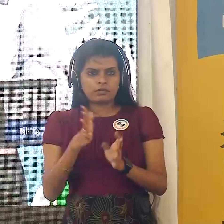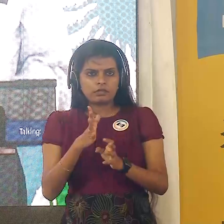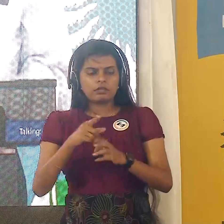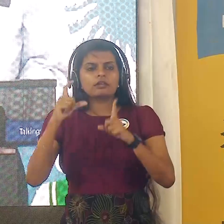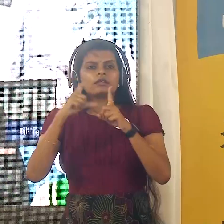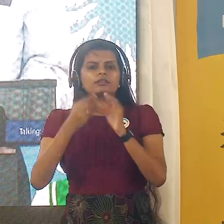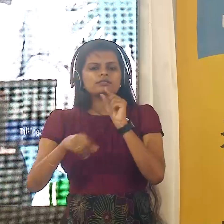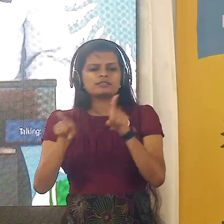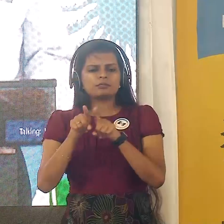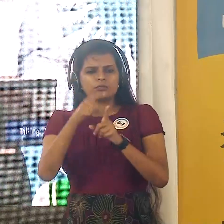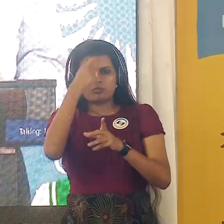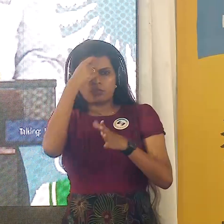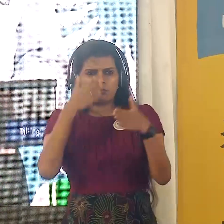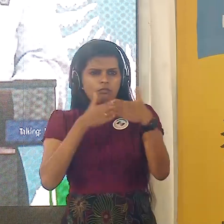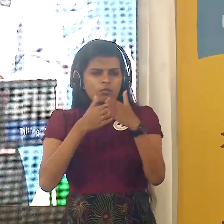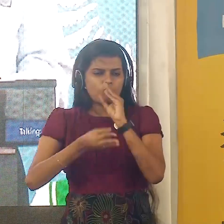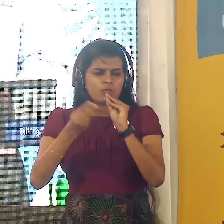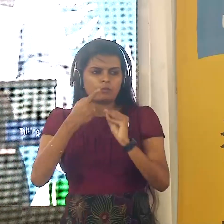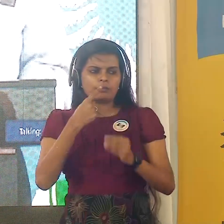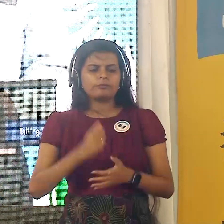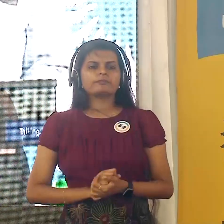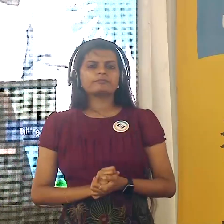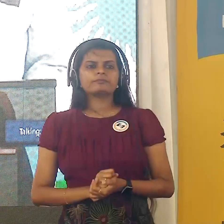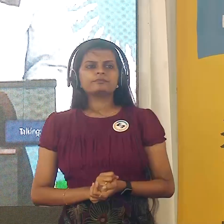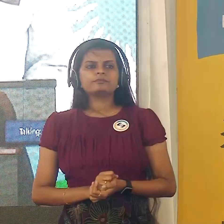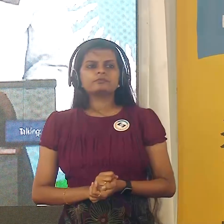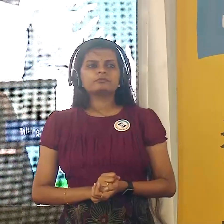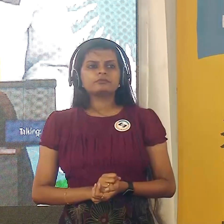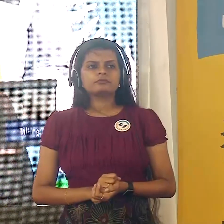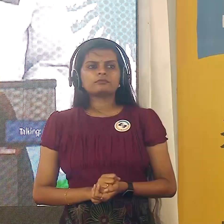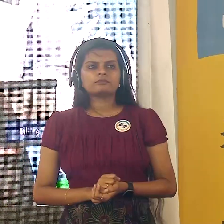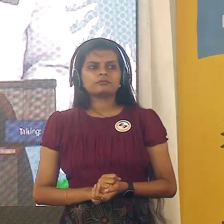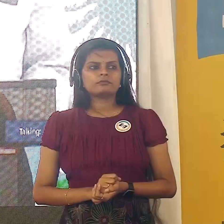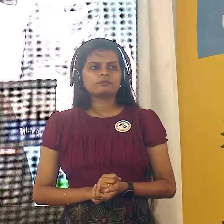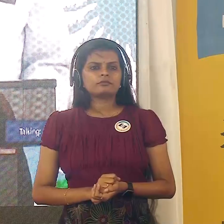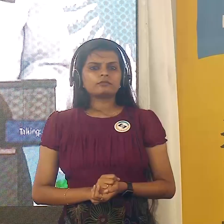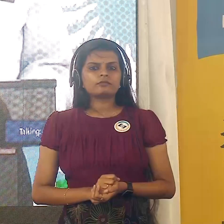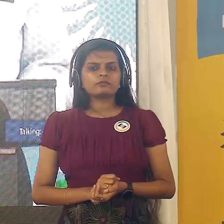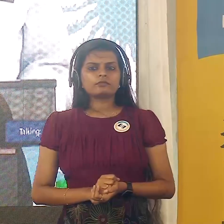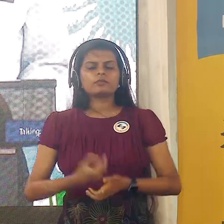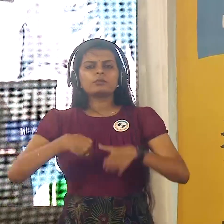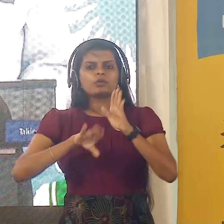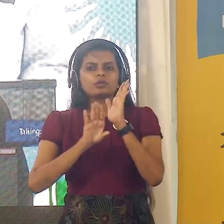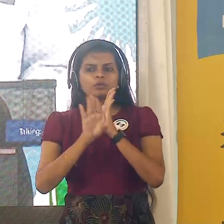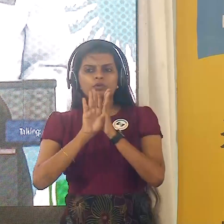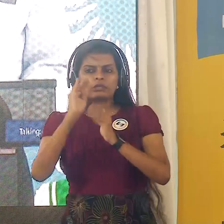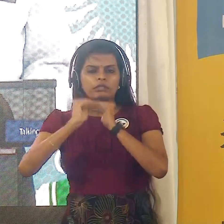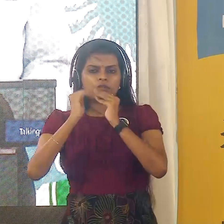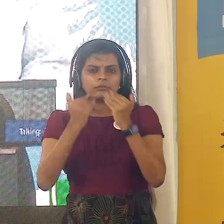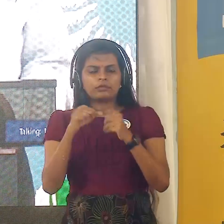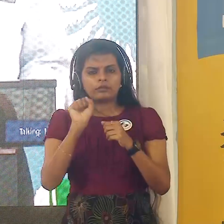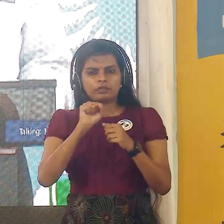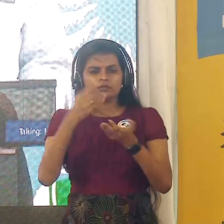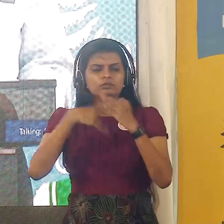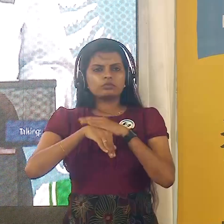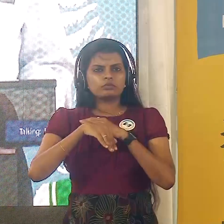disparity rises. That's the challenge you face. So can we have a growth process which is disparity reducing? And that's the point we were